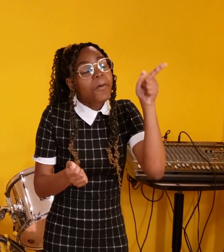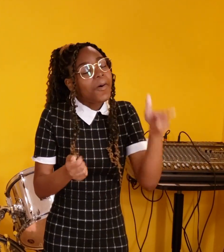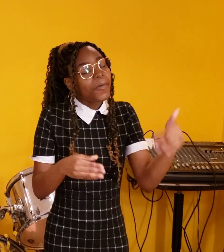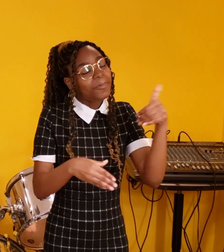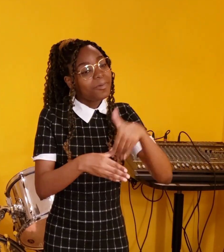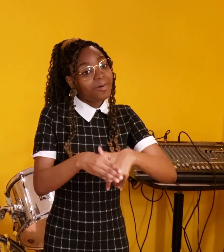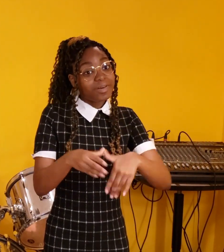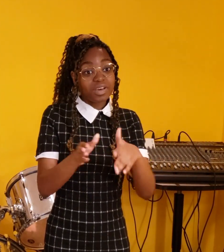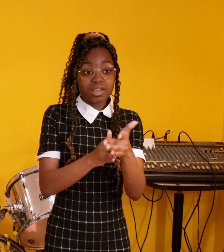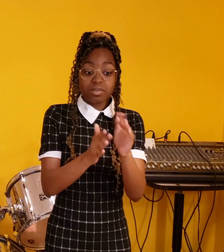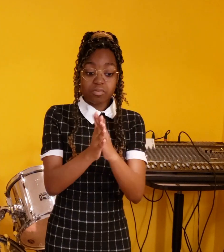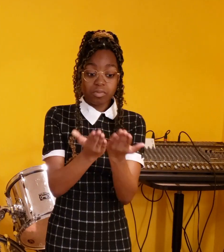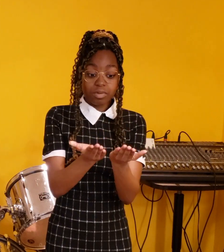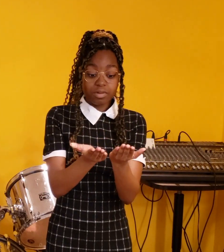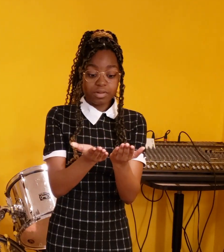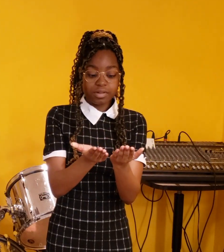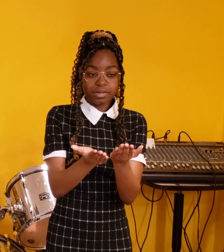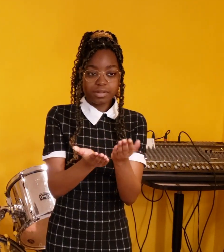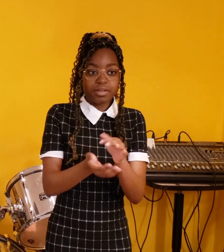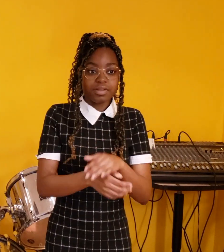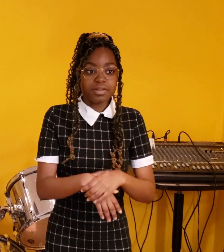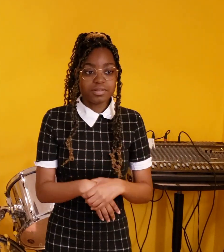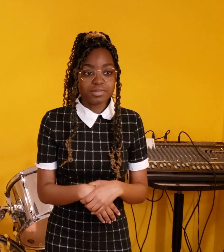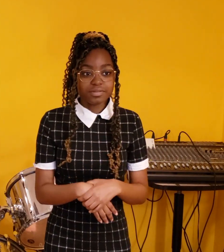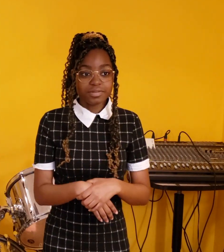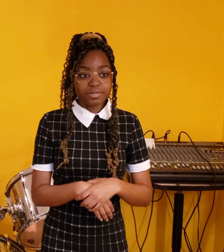here. It's all right here.